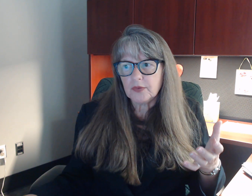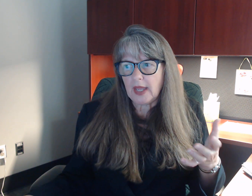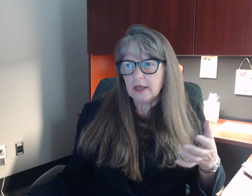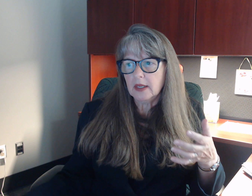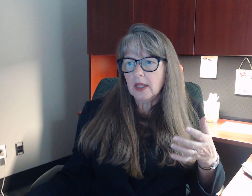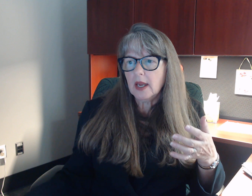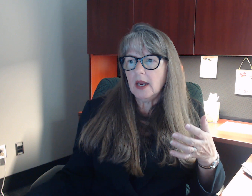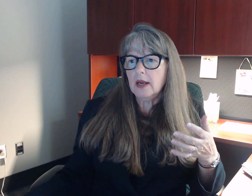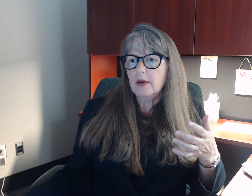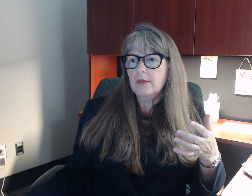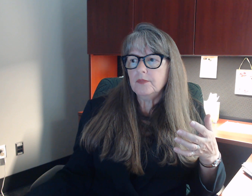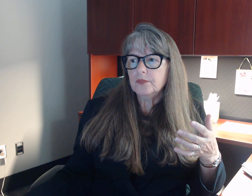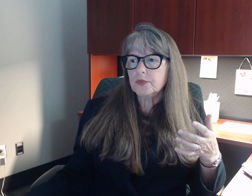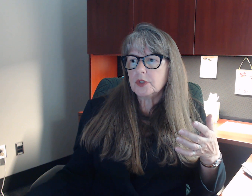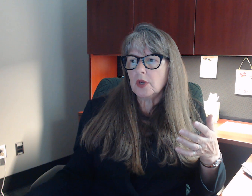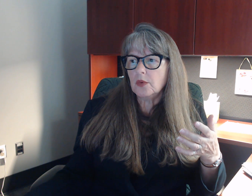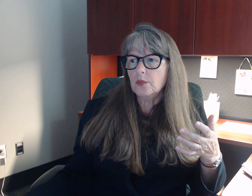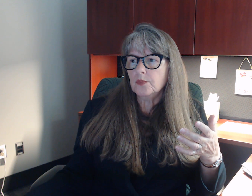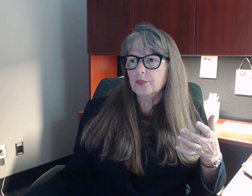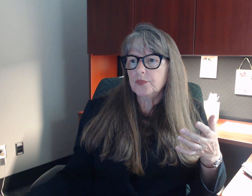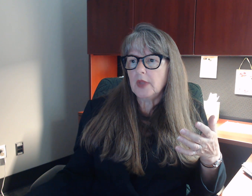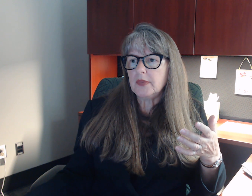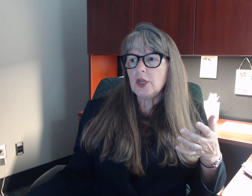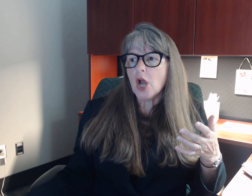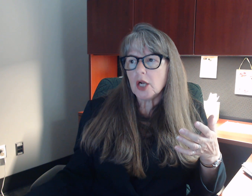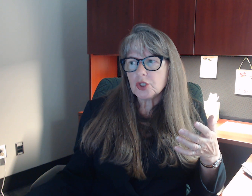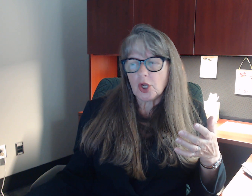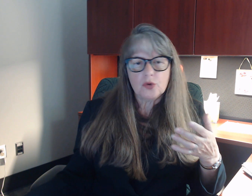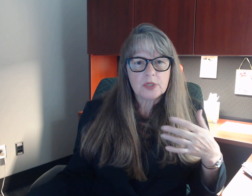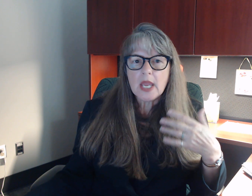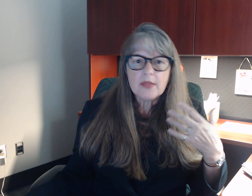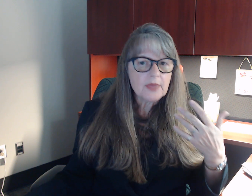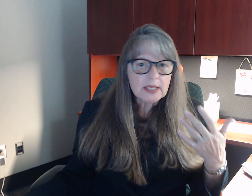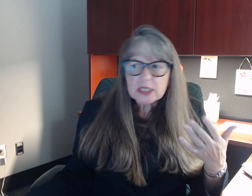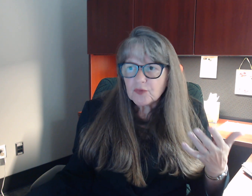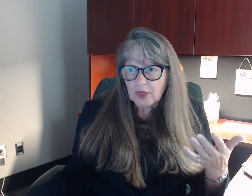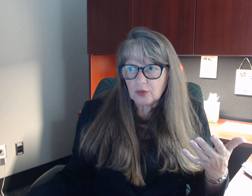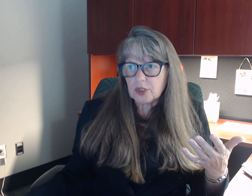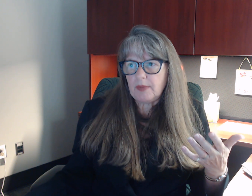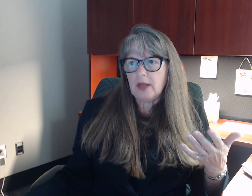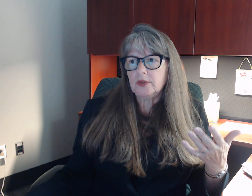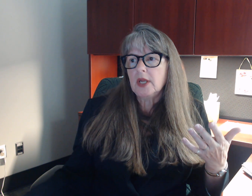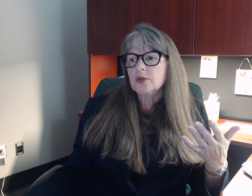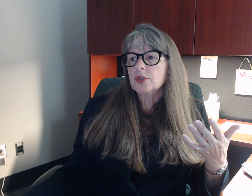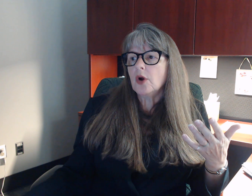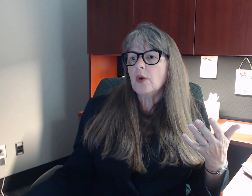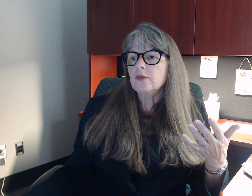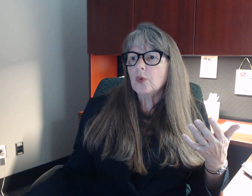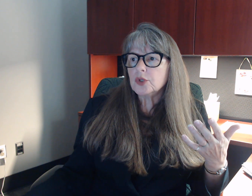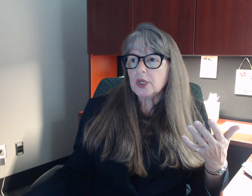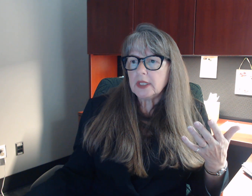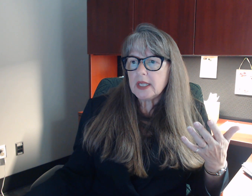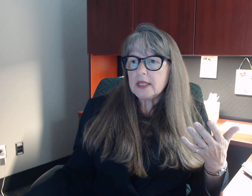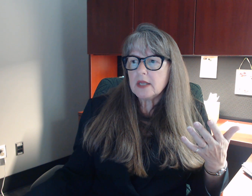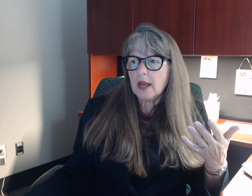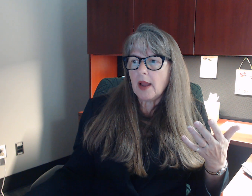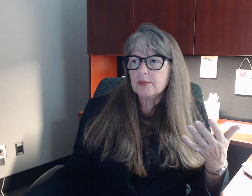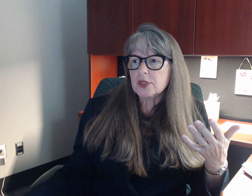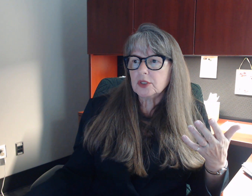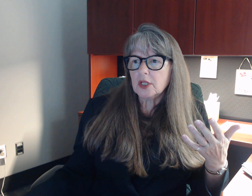that. So in the nachos, that's finger spelled. So unfortunately, I'm just looking through